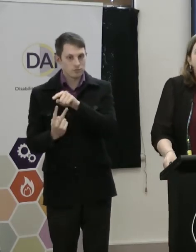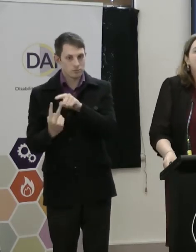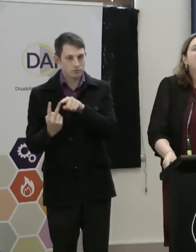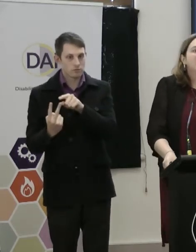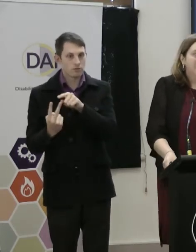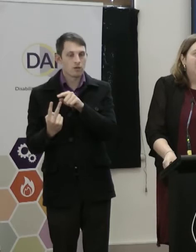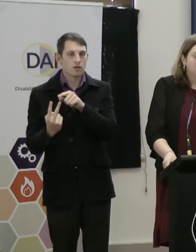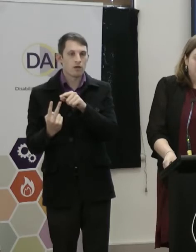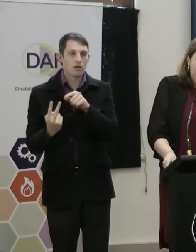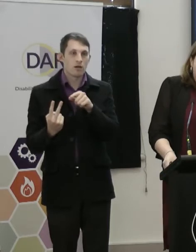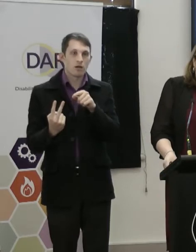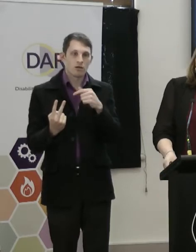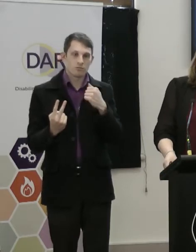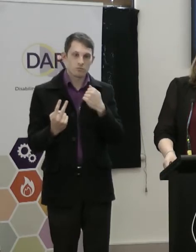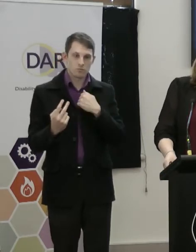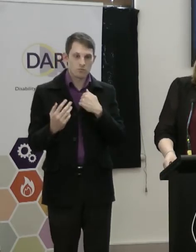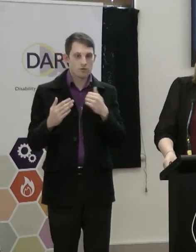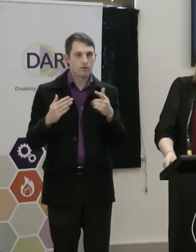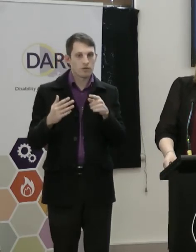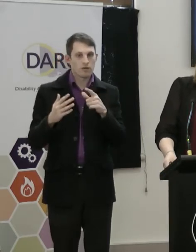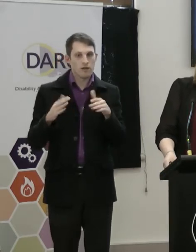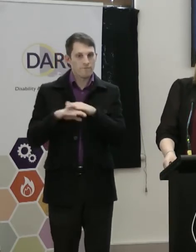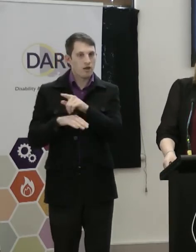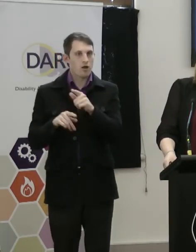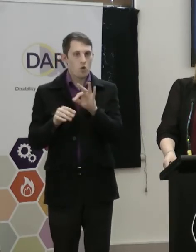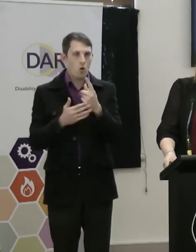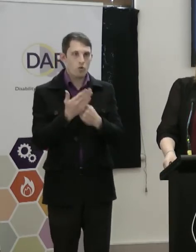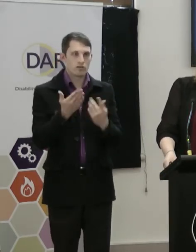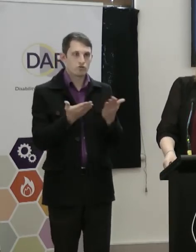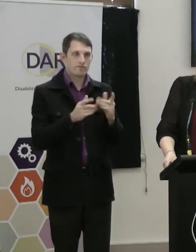provision that are also covered by the Code of Conduct.